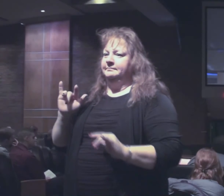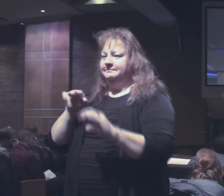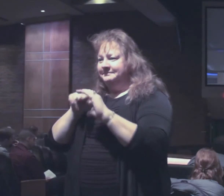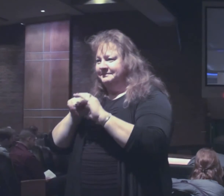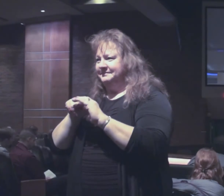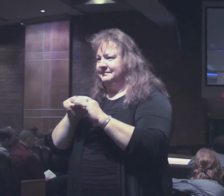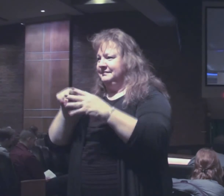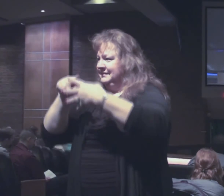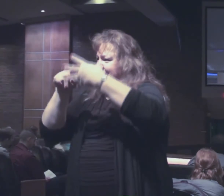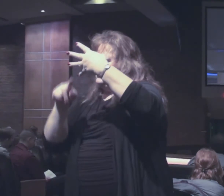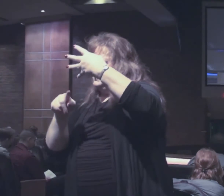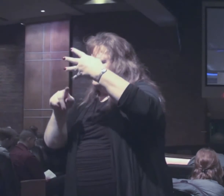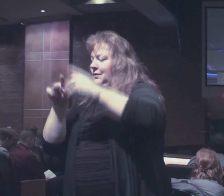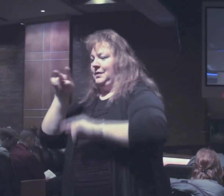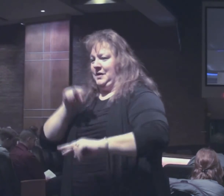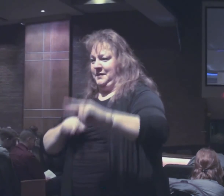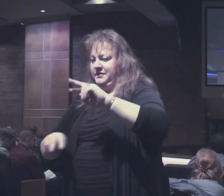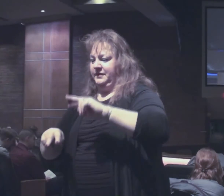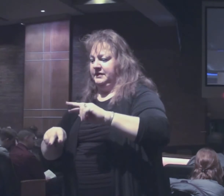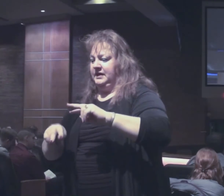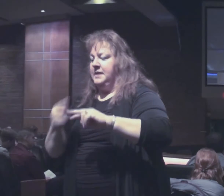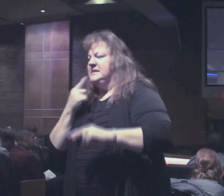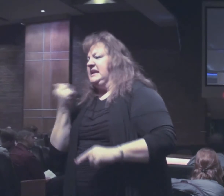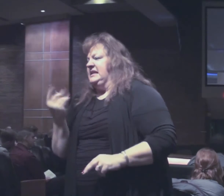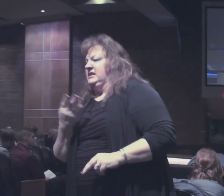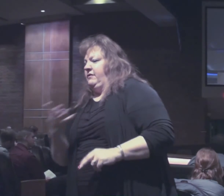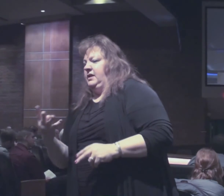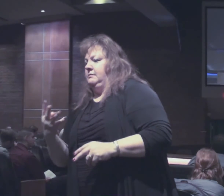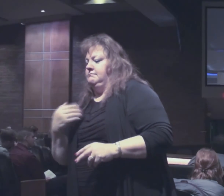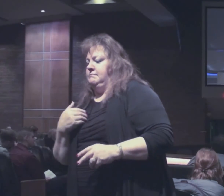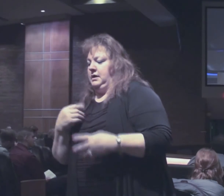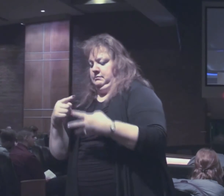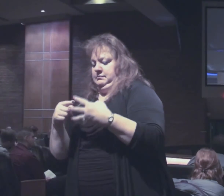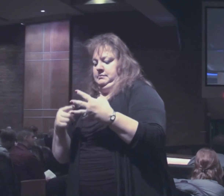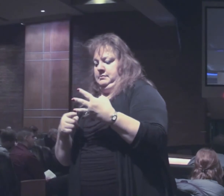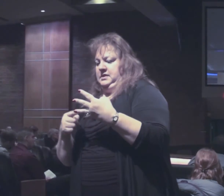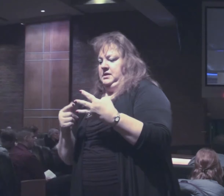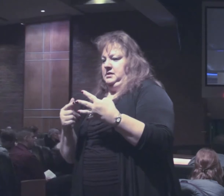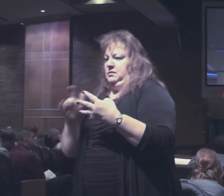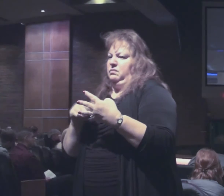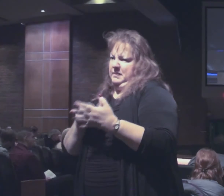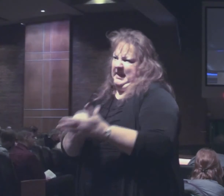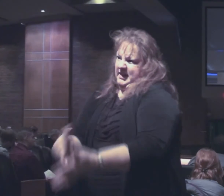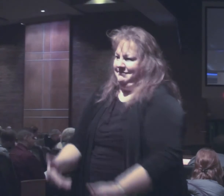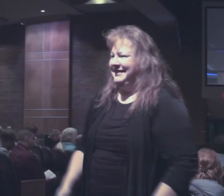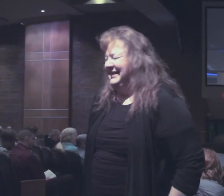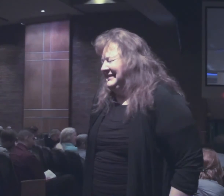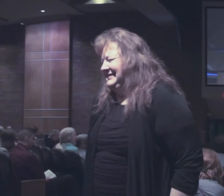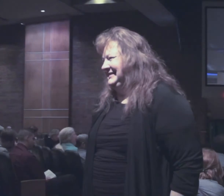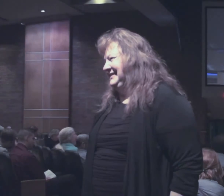made 4 observations. I was going to say a couple of things, but it's a couple of things a couple times.